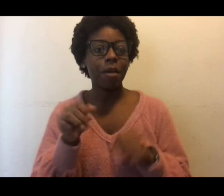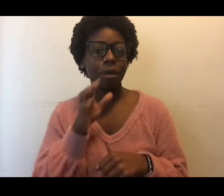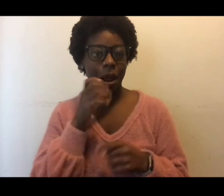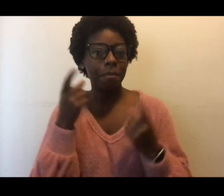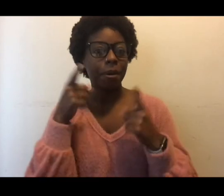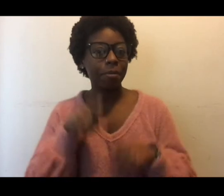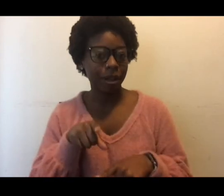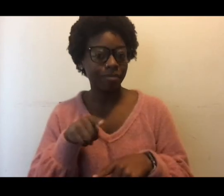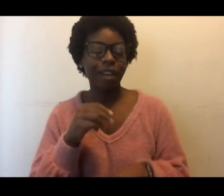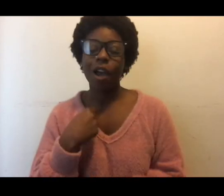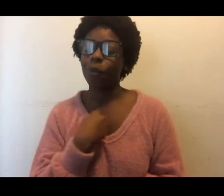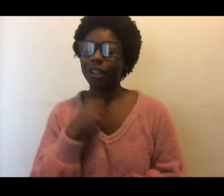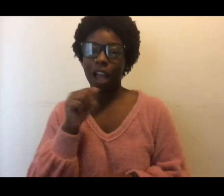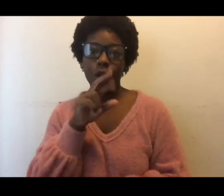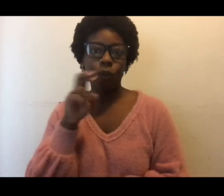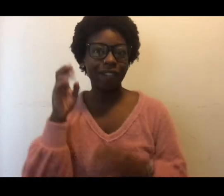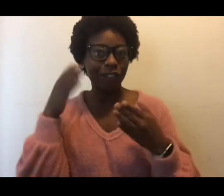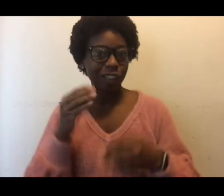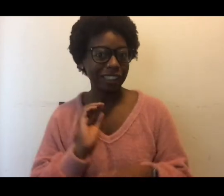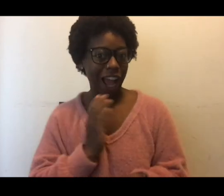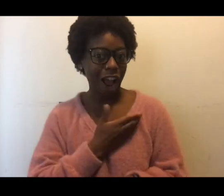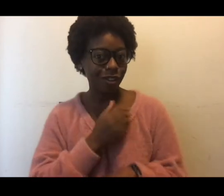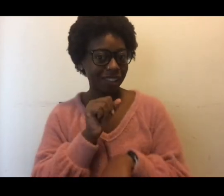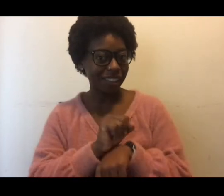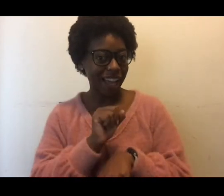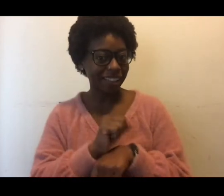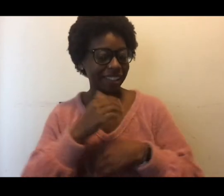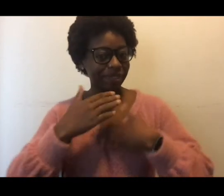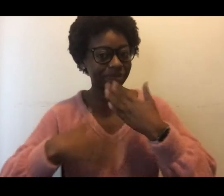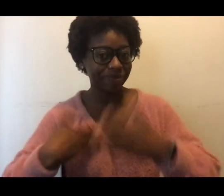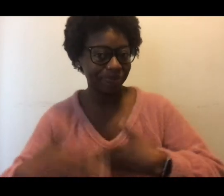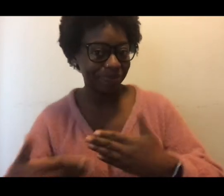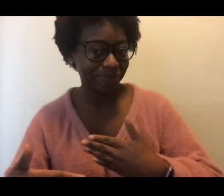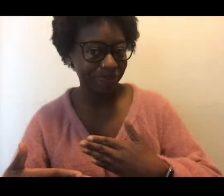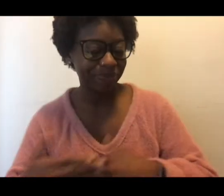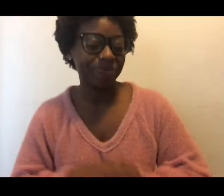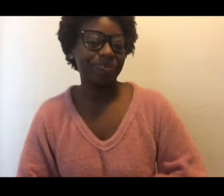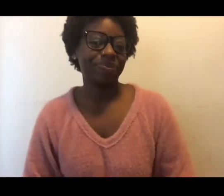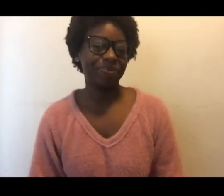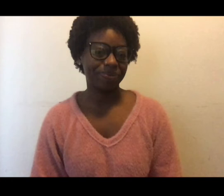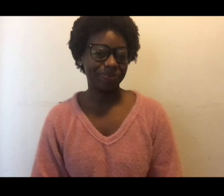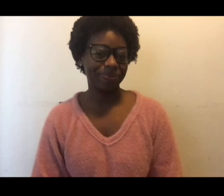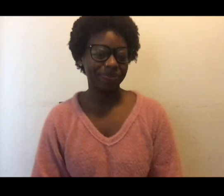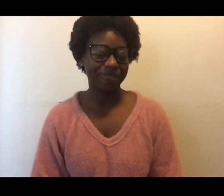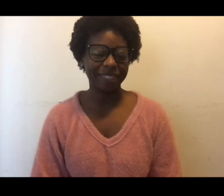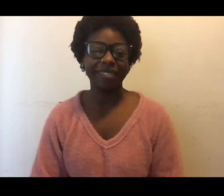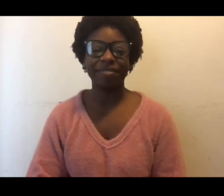self-care moment can be implemented, and then we can refocus.